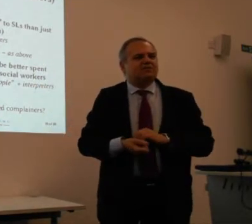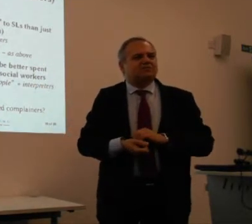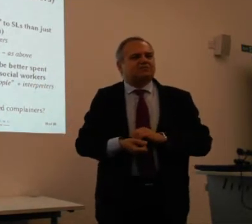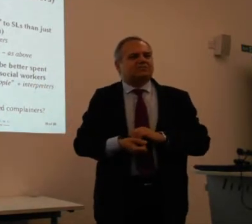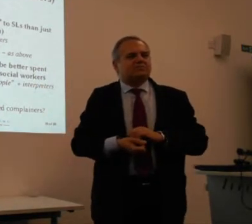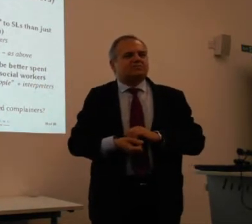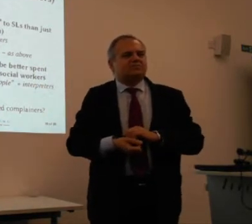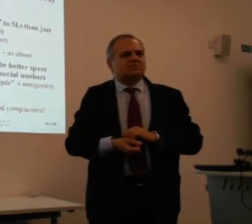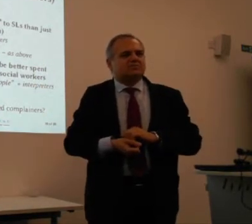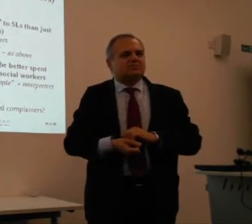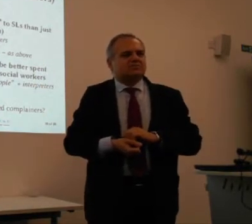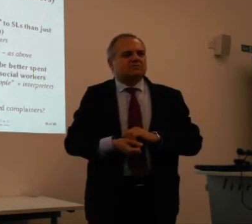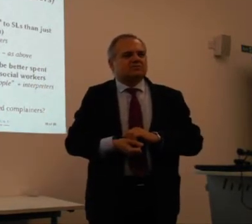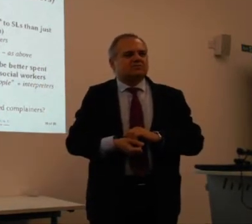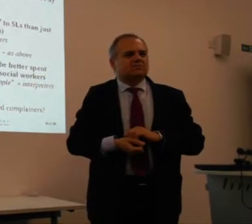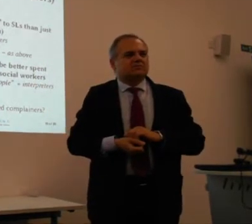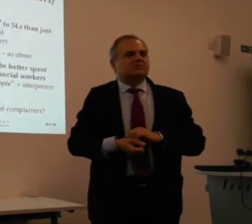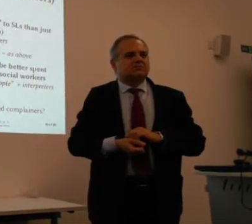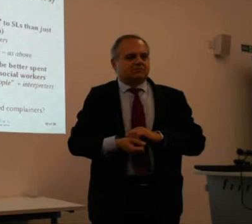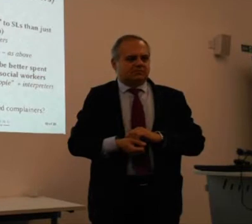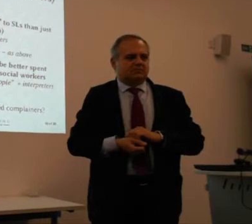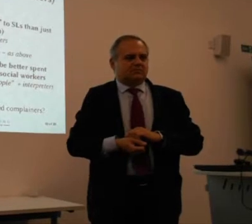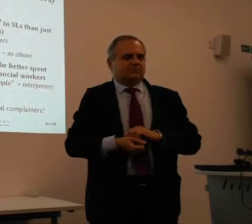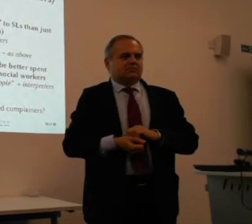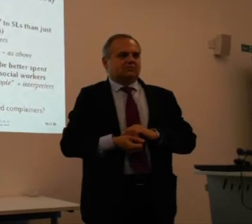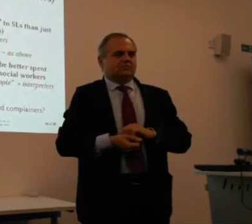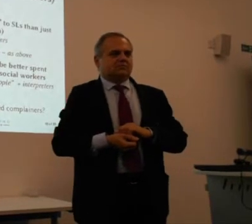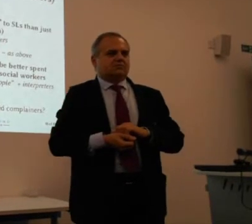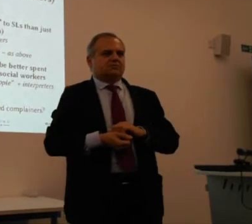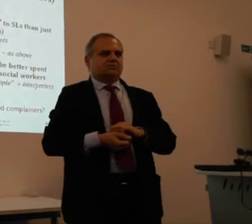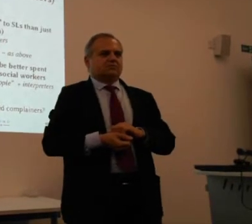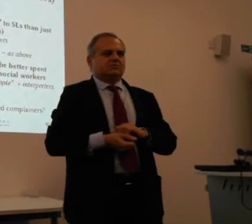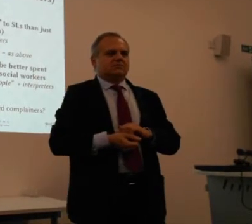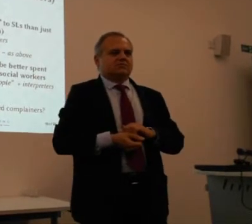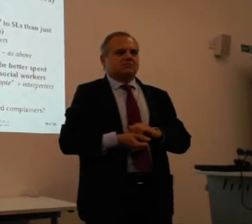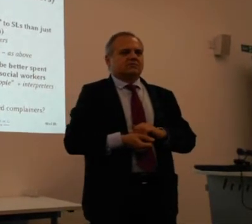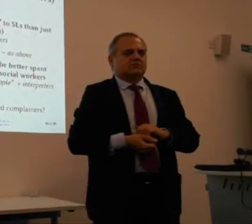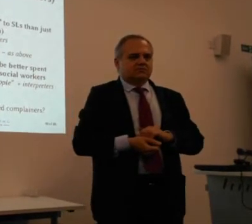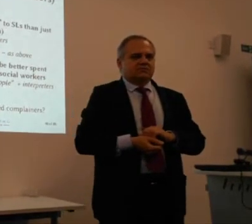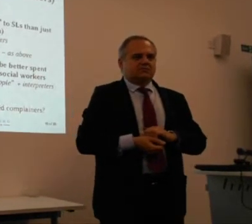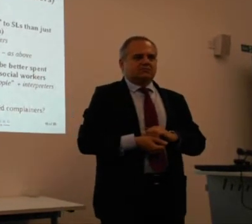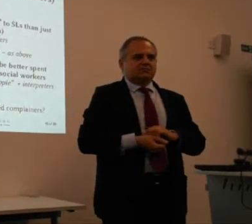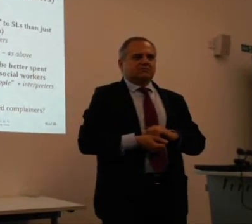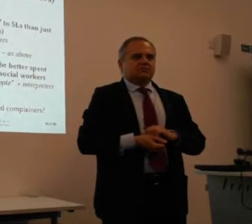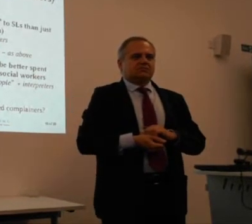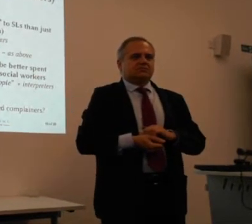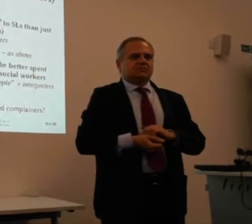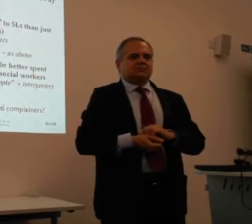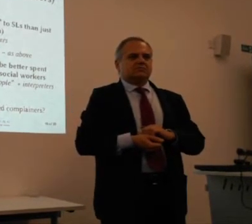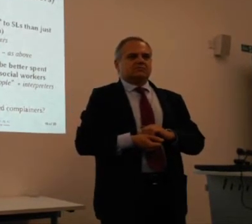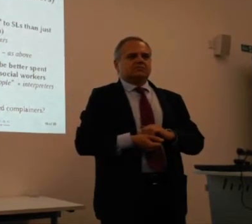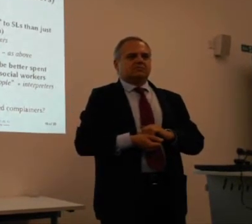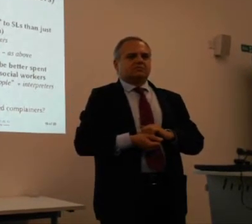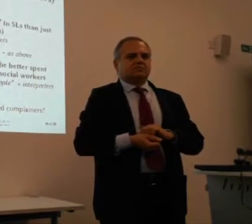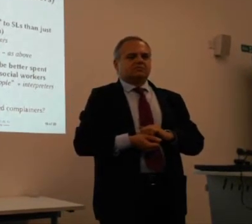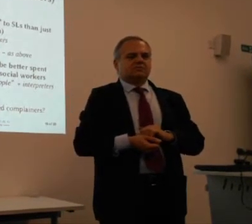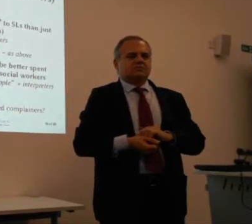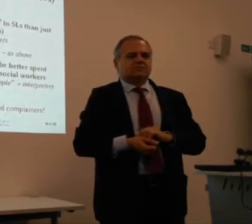the signers that my sister was deaf so she signed i didn't i only learned the basic you know naughty words because i was a small boy and